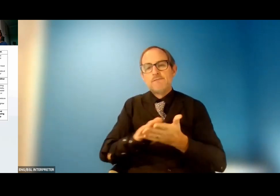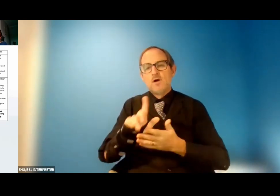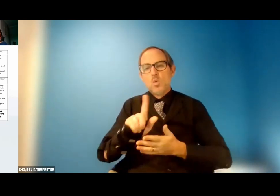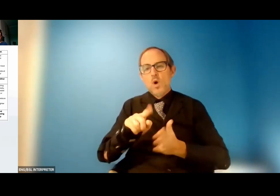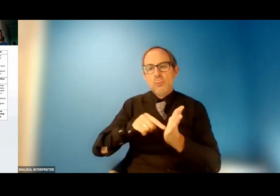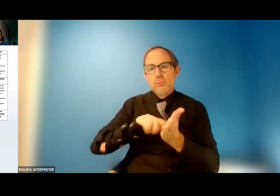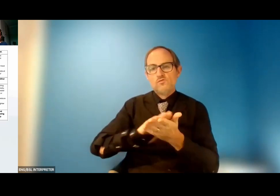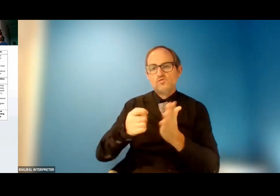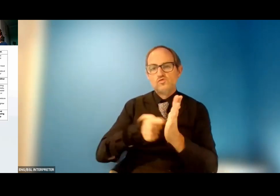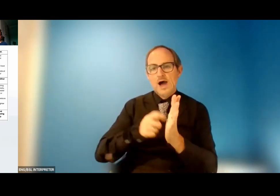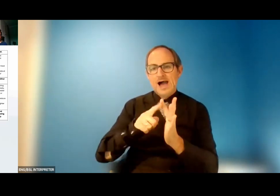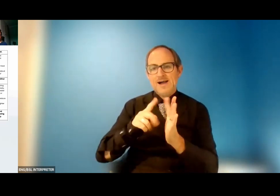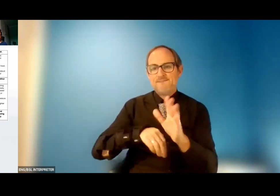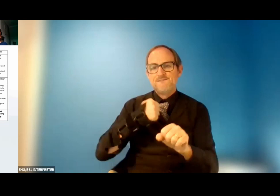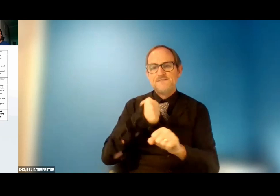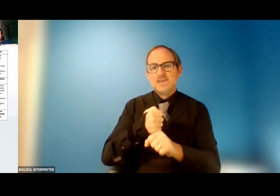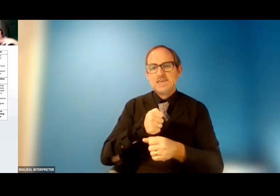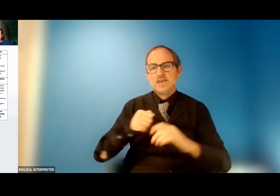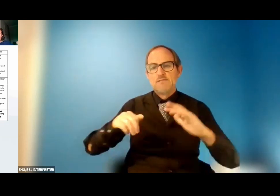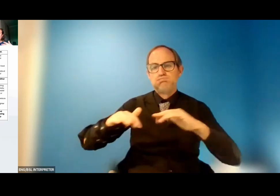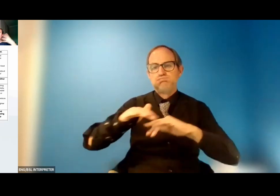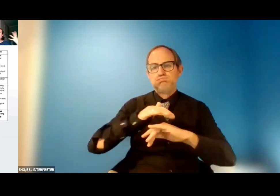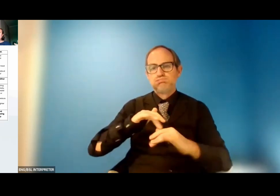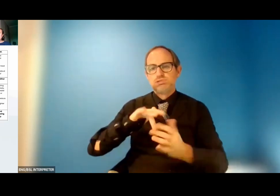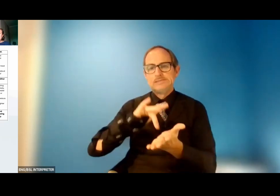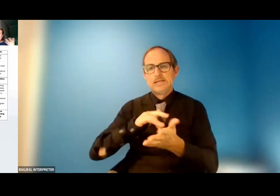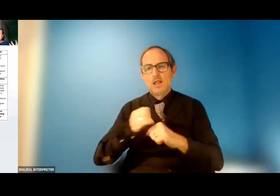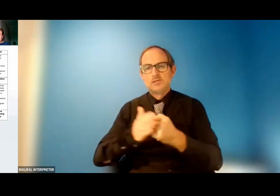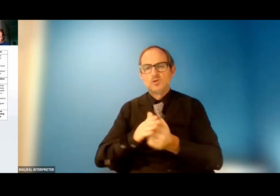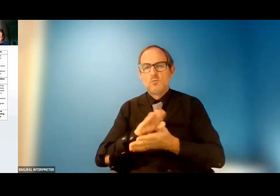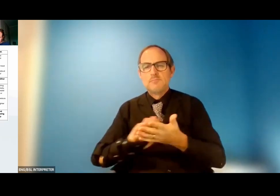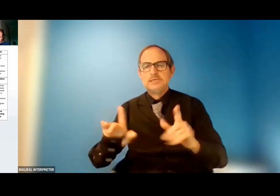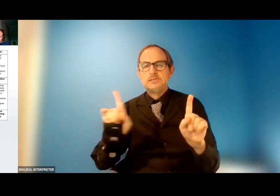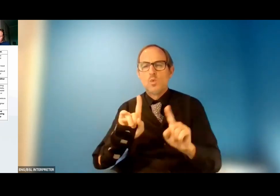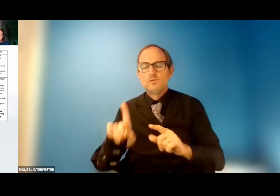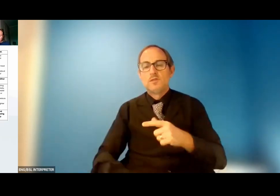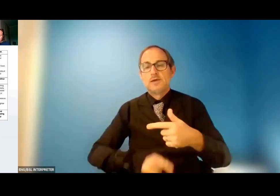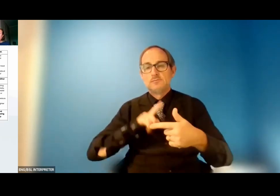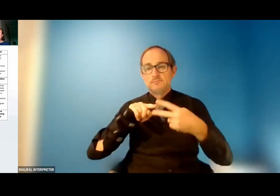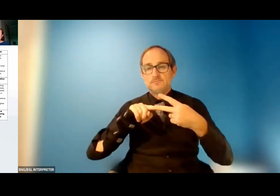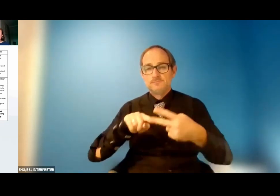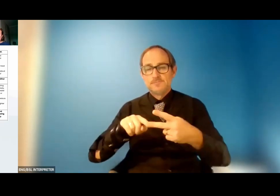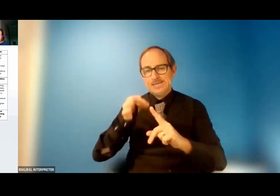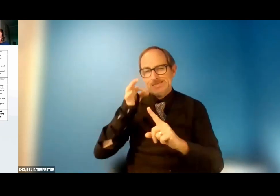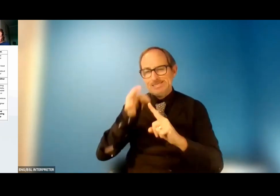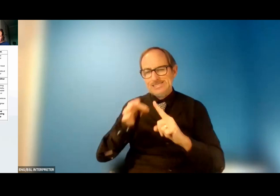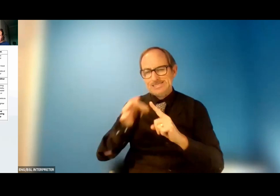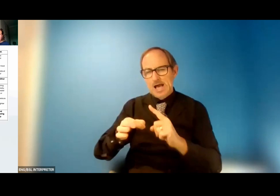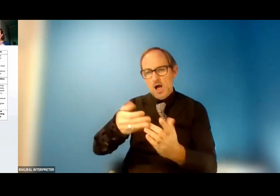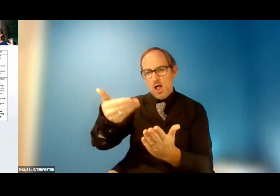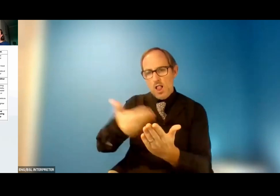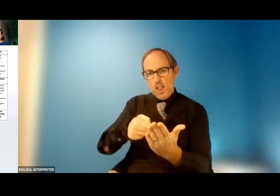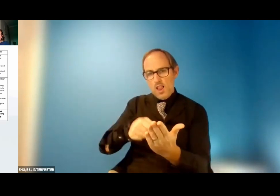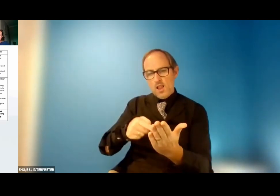thriving would mean for Glasgow in that dimension. And then we've got a more detailed description of what this could look